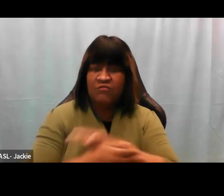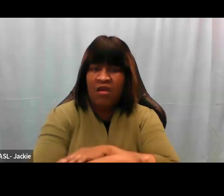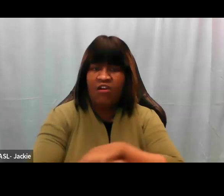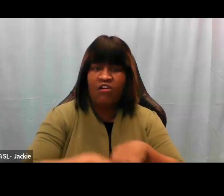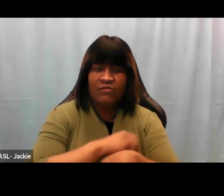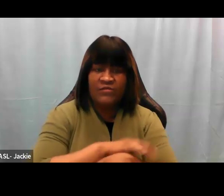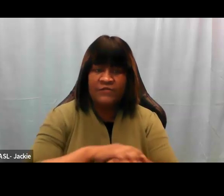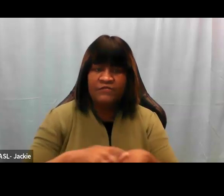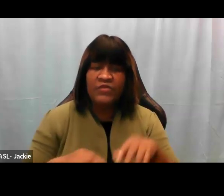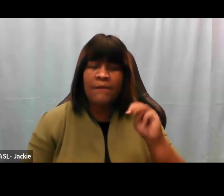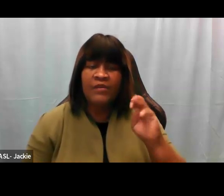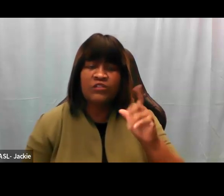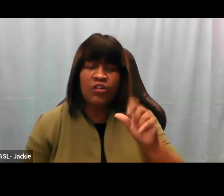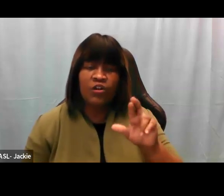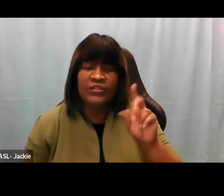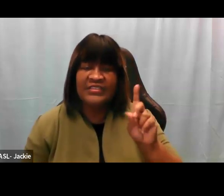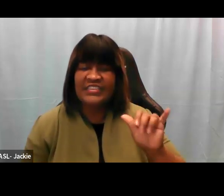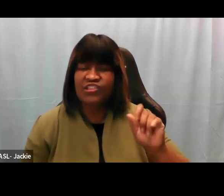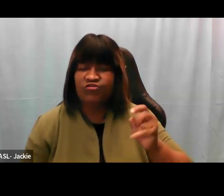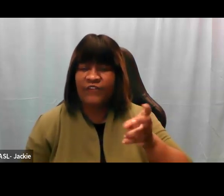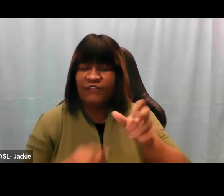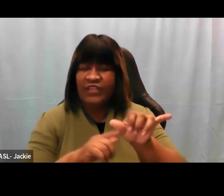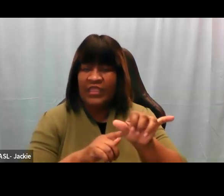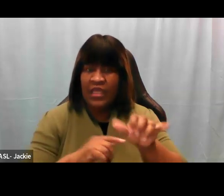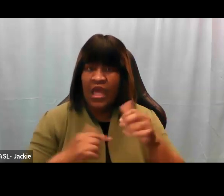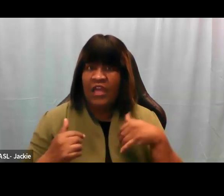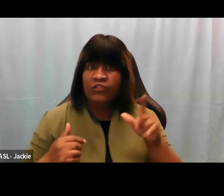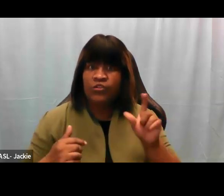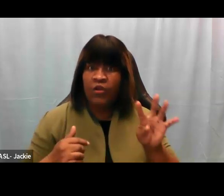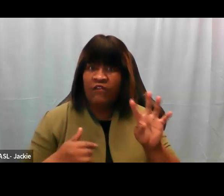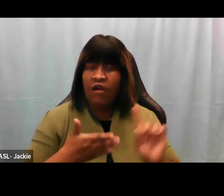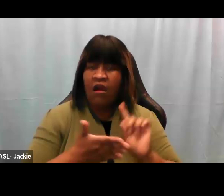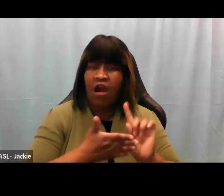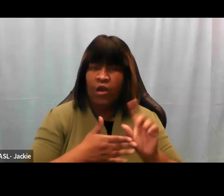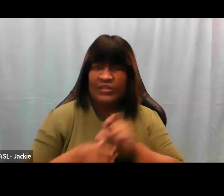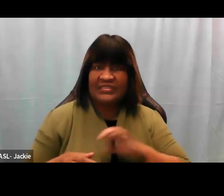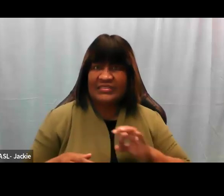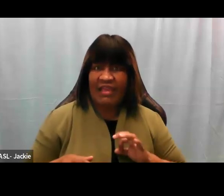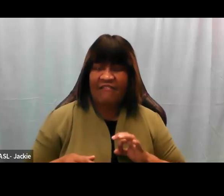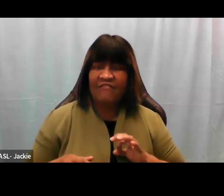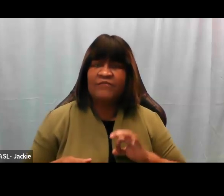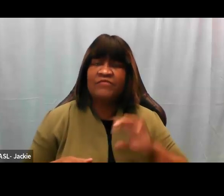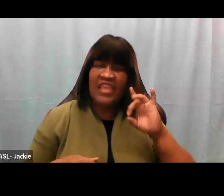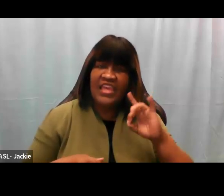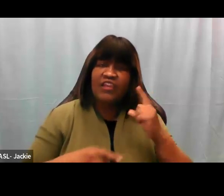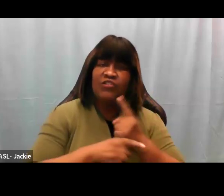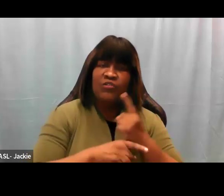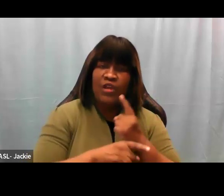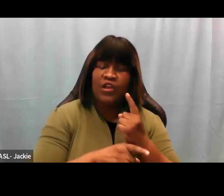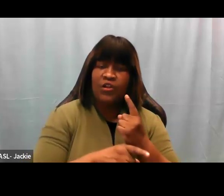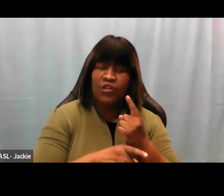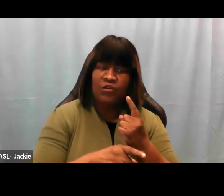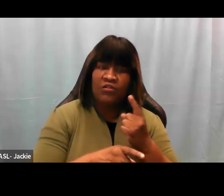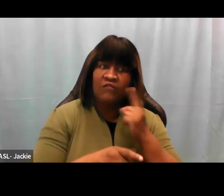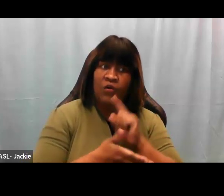have 24/7 staff in my home, and I manage an amazing team of 8 regular workers, 4